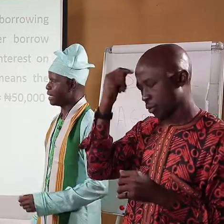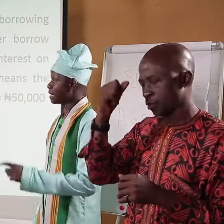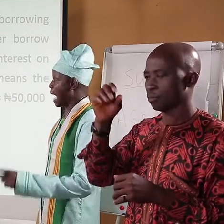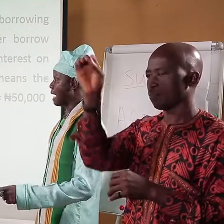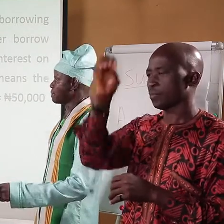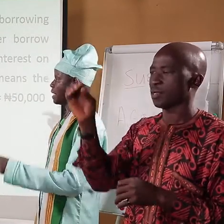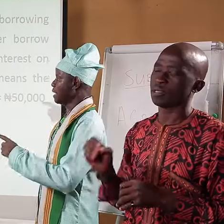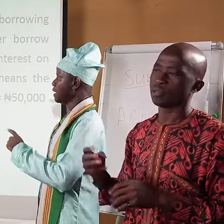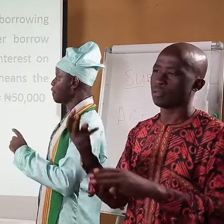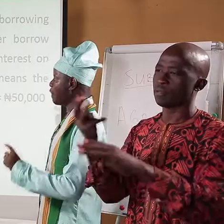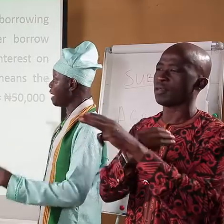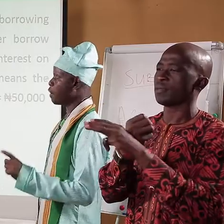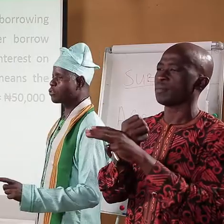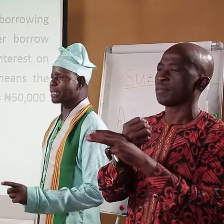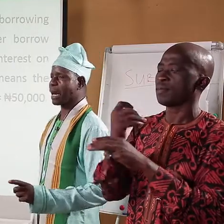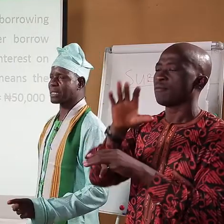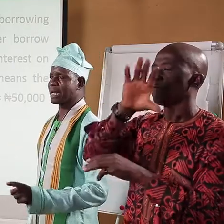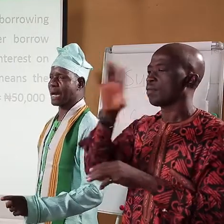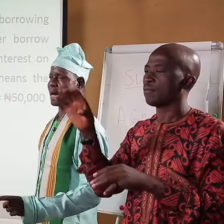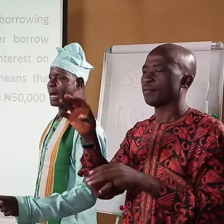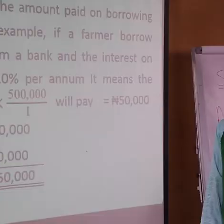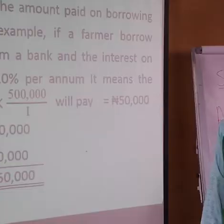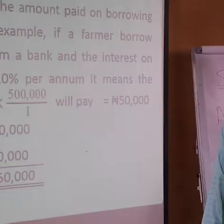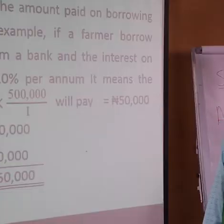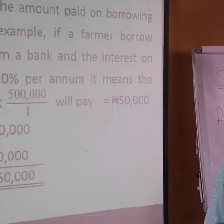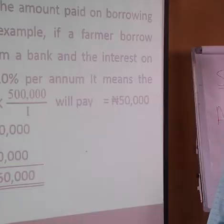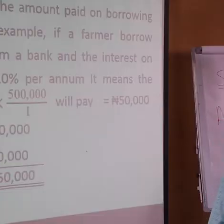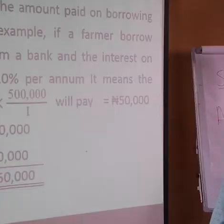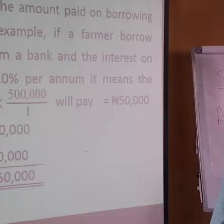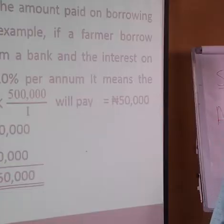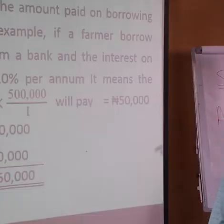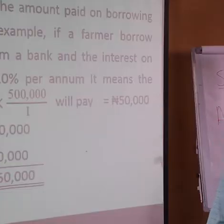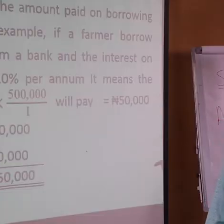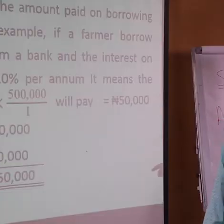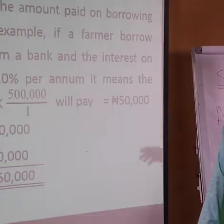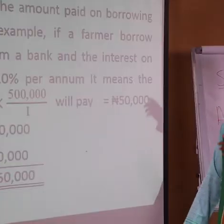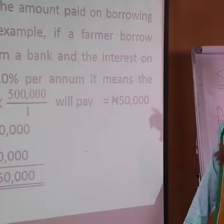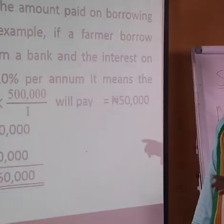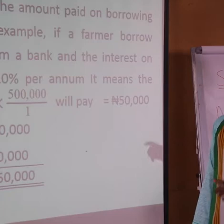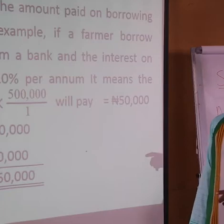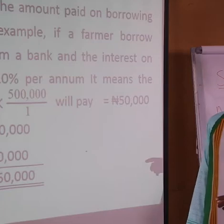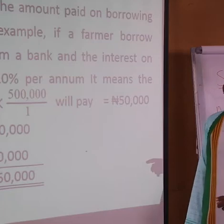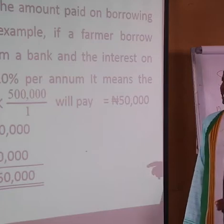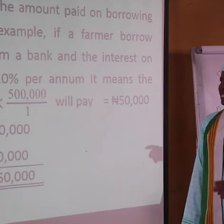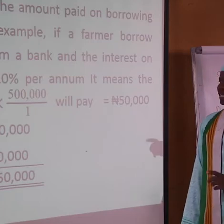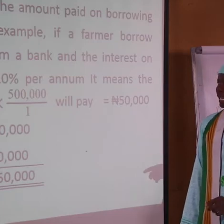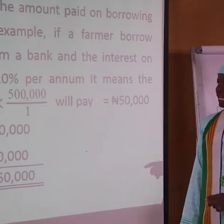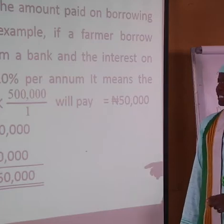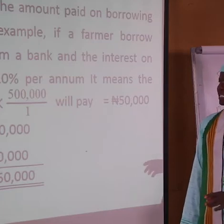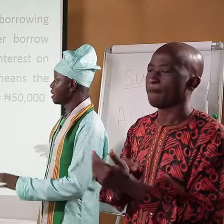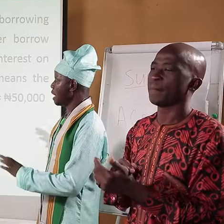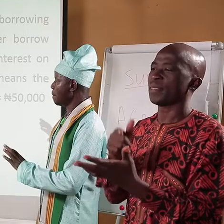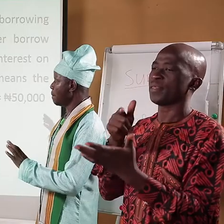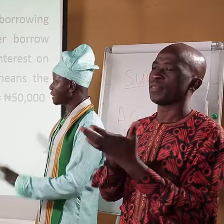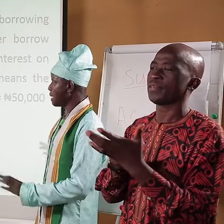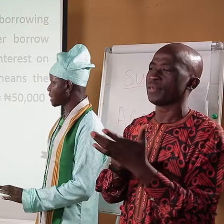percent times the 500,000 naira he borrowed. This means if you calculate